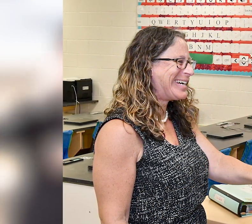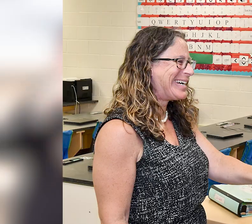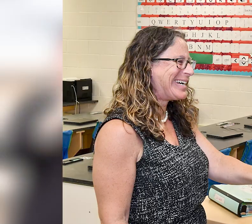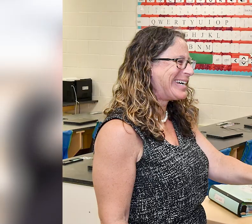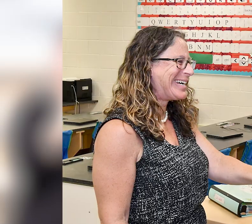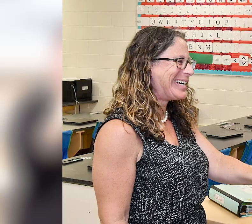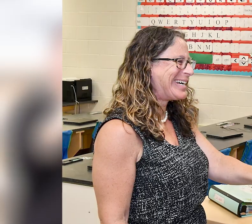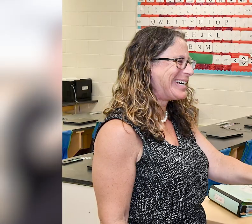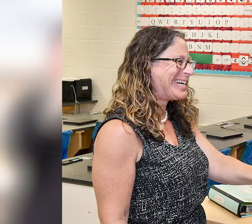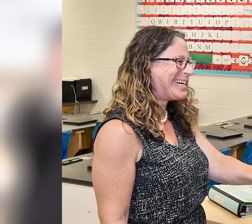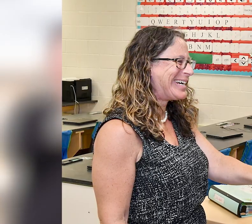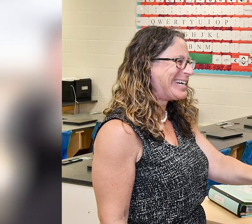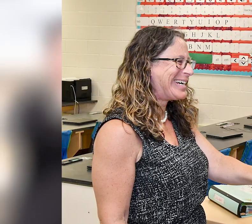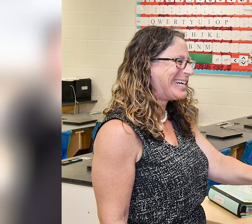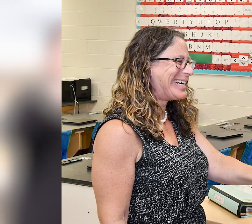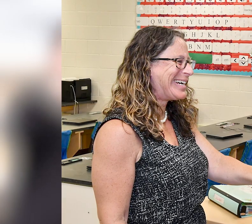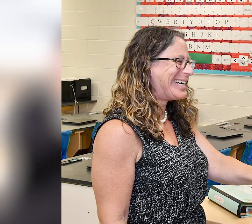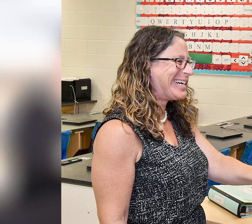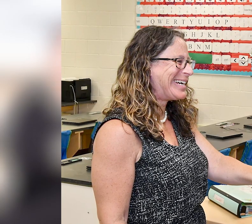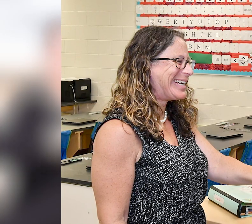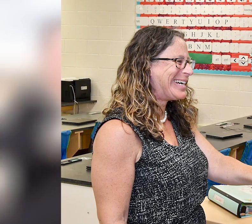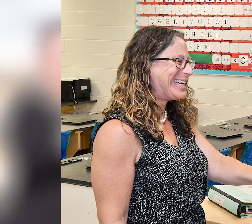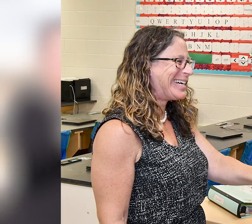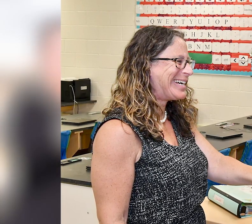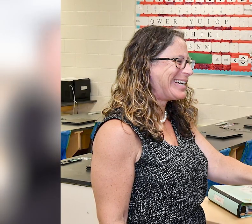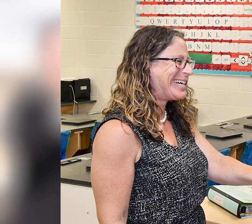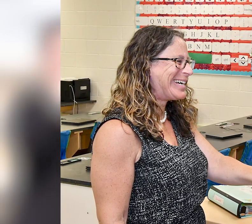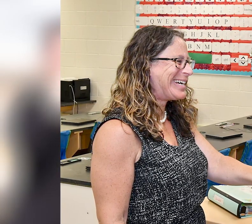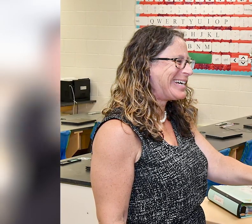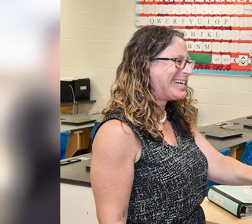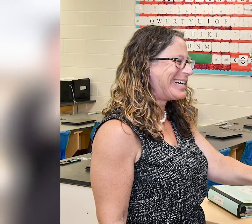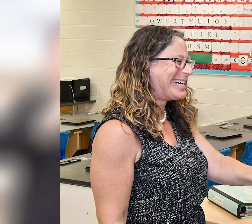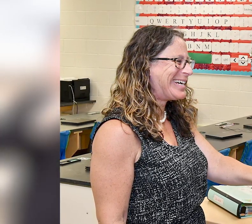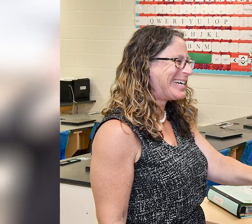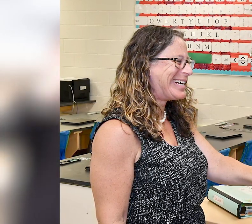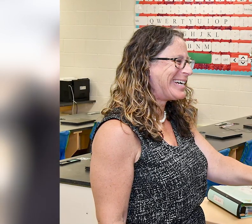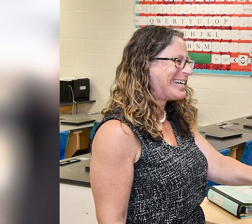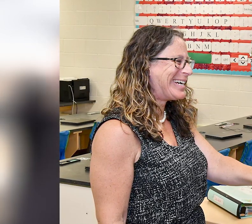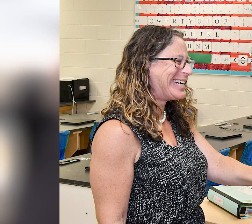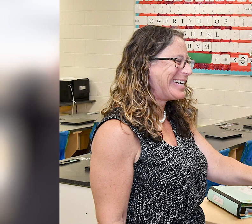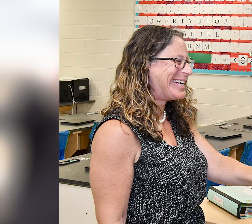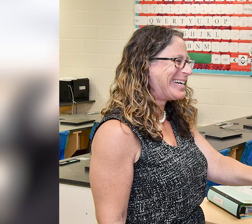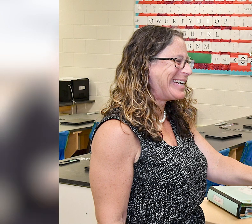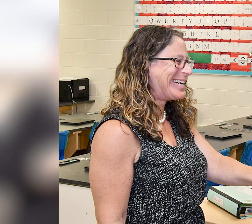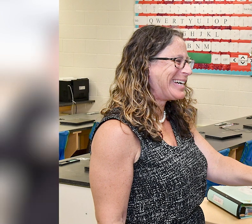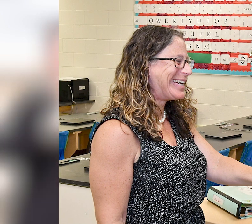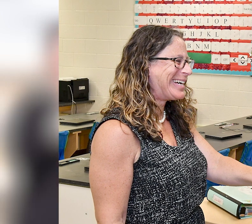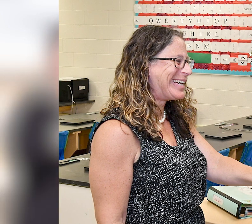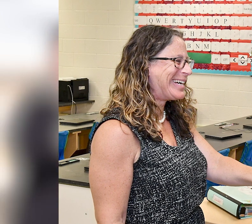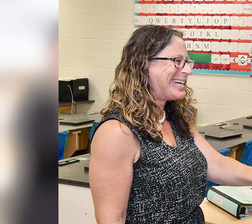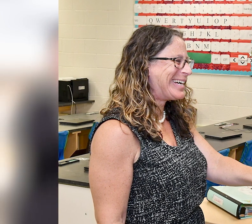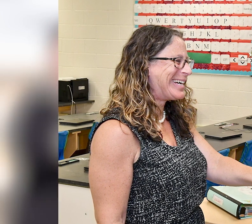show up for our children each and every day. Now, when I took office, Howard County's starting